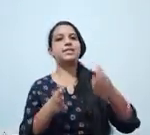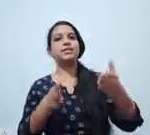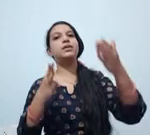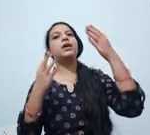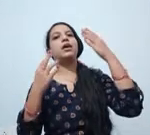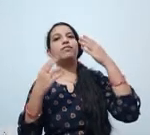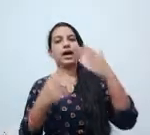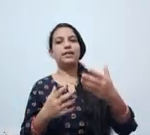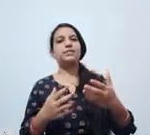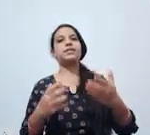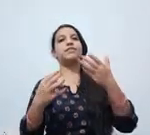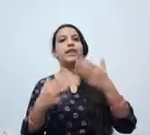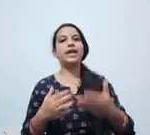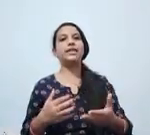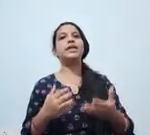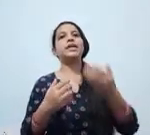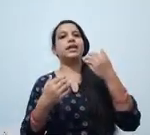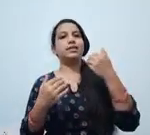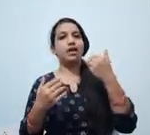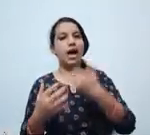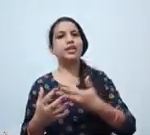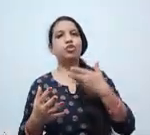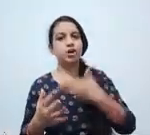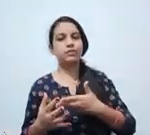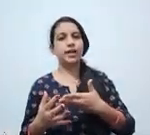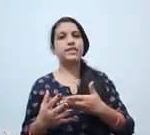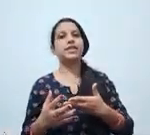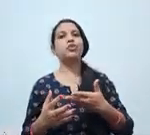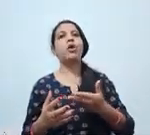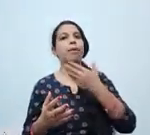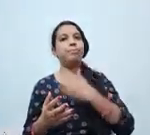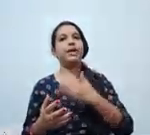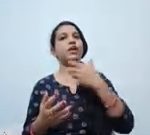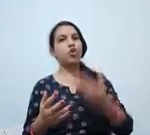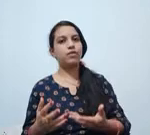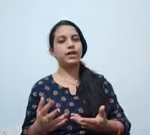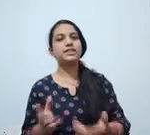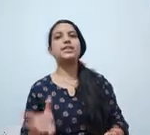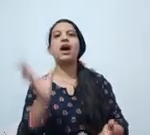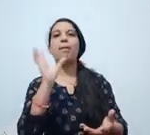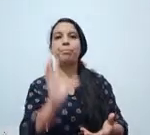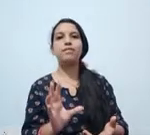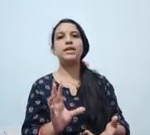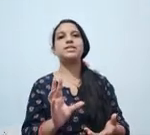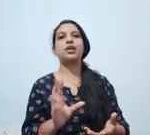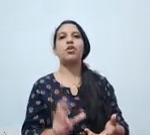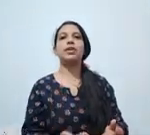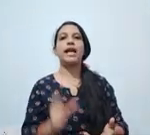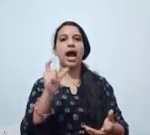the valves divide the heart crosswise into upper and lower ones, the upper ones are called the